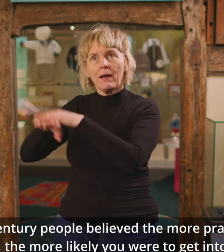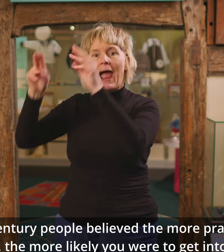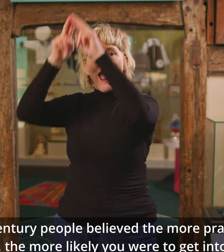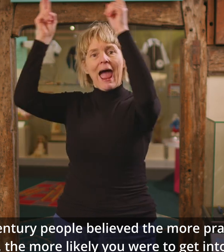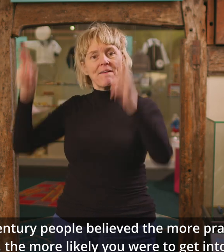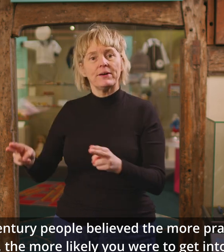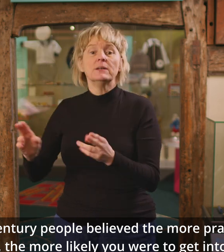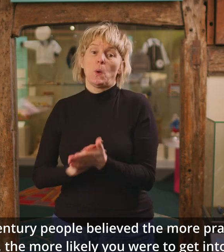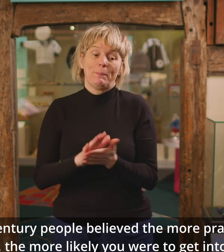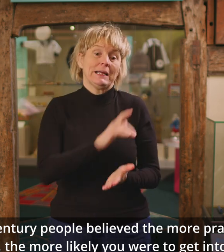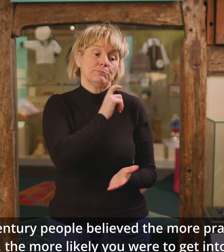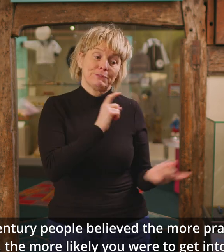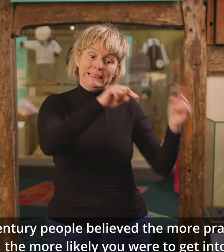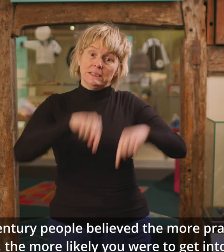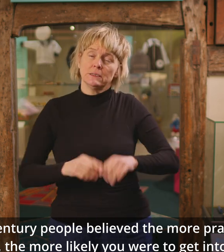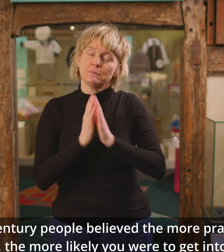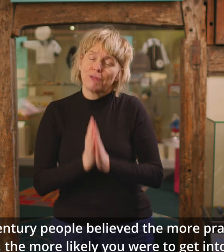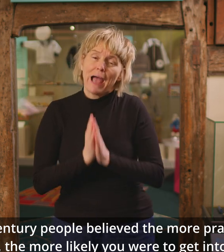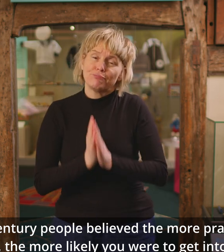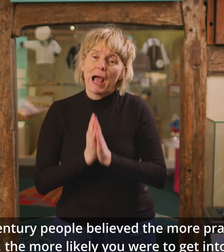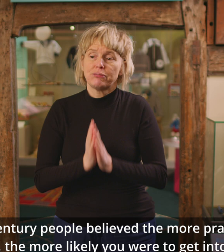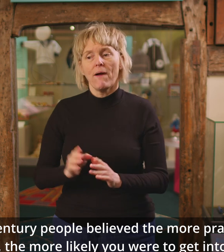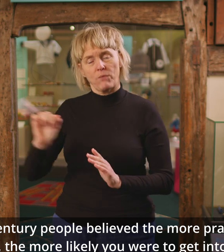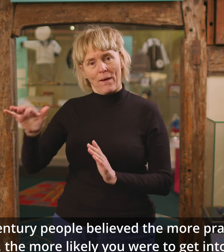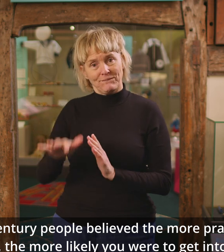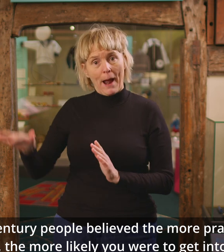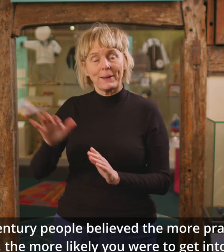prayers were said for you, the more likely you were to get into heaven.